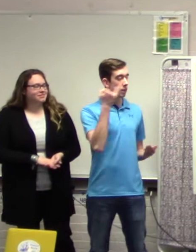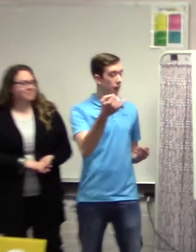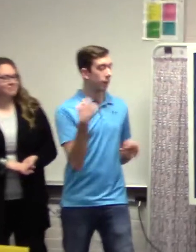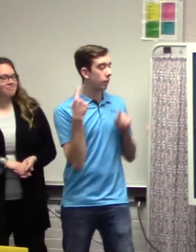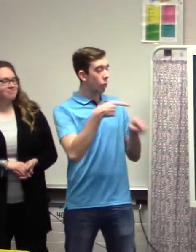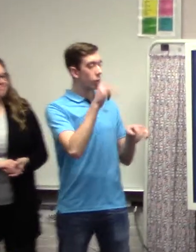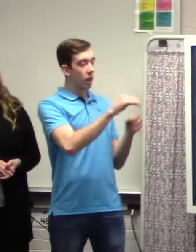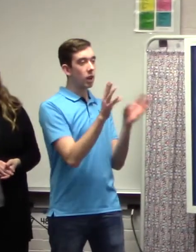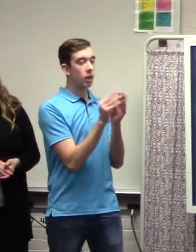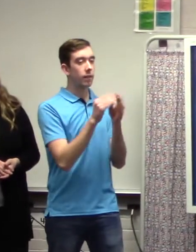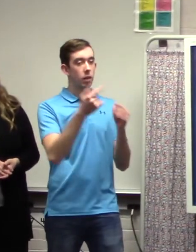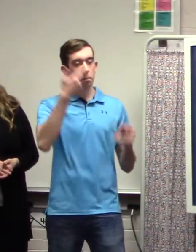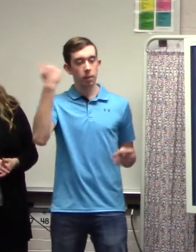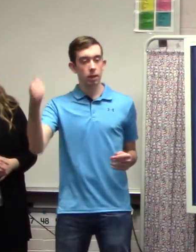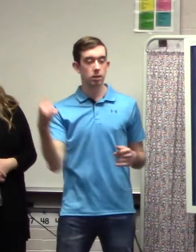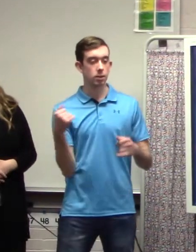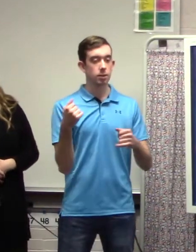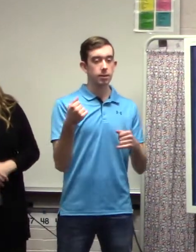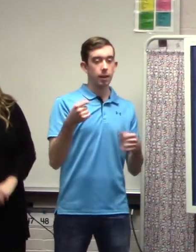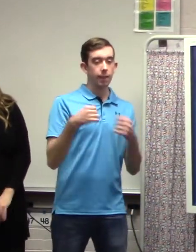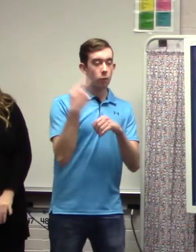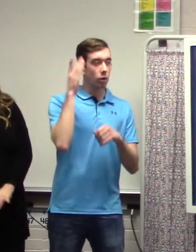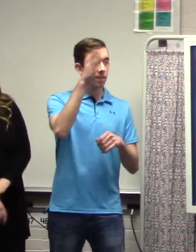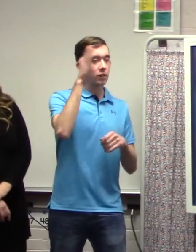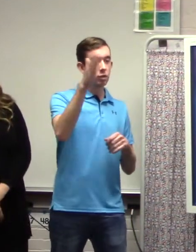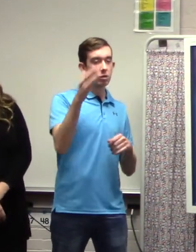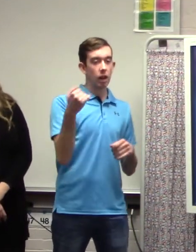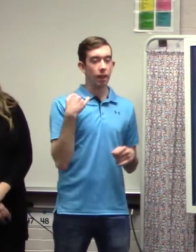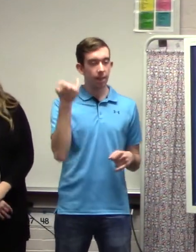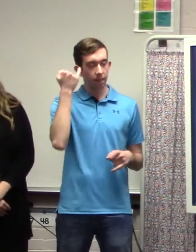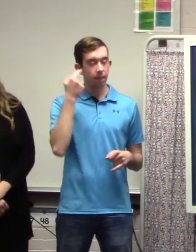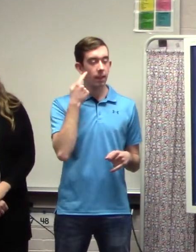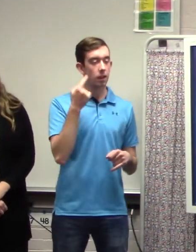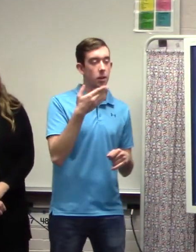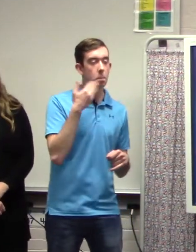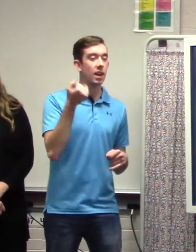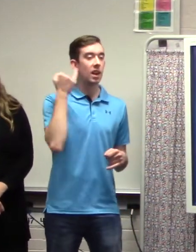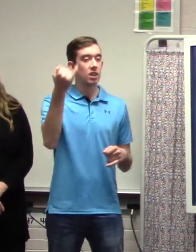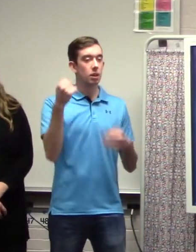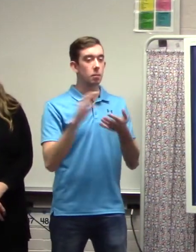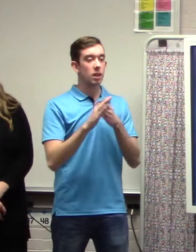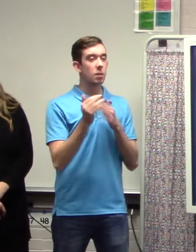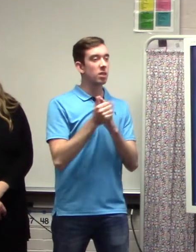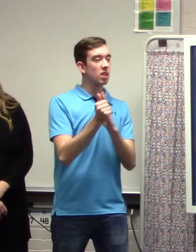I think that there were some good ideas that came out of the conference for our futures, and some better